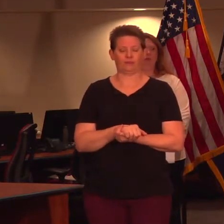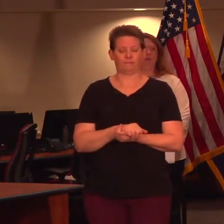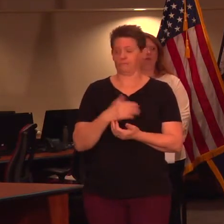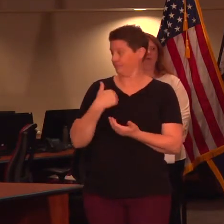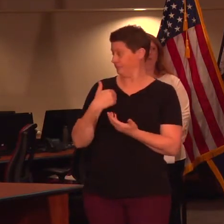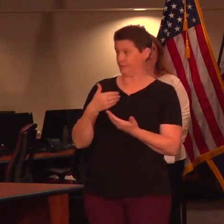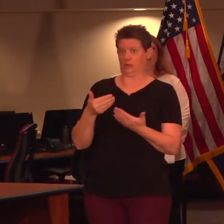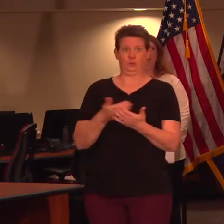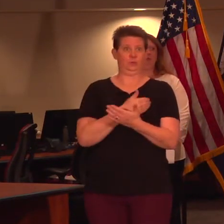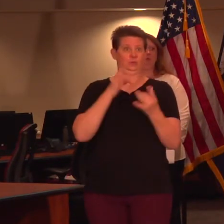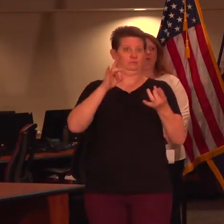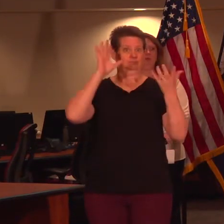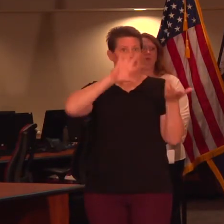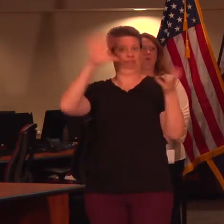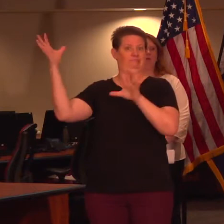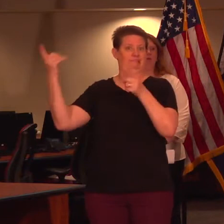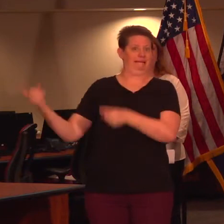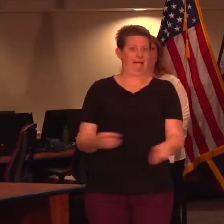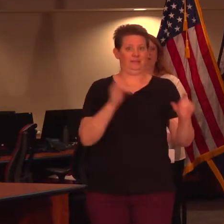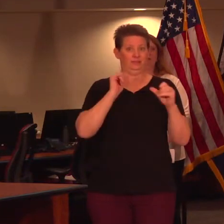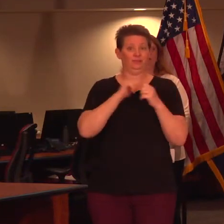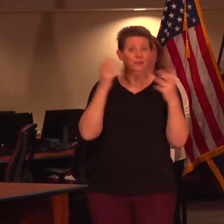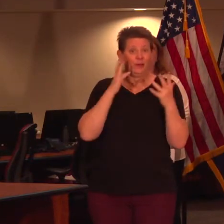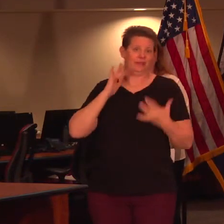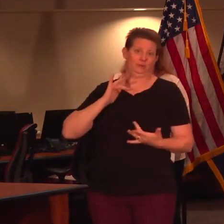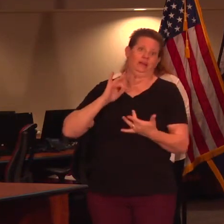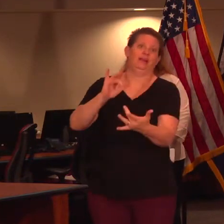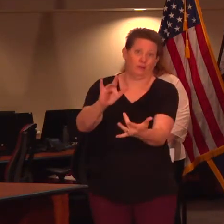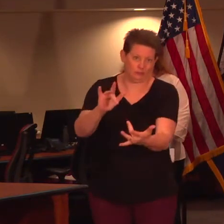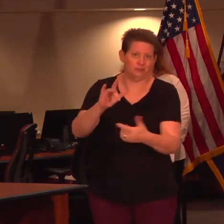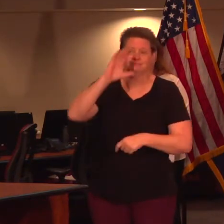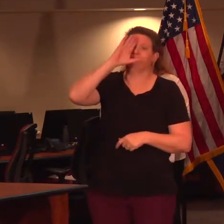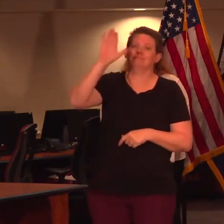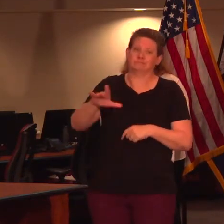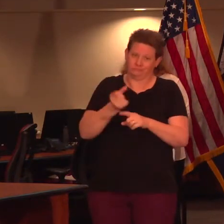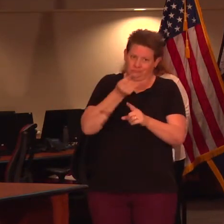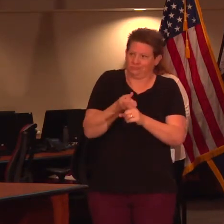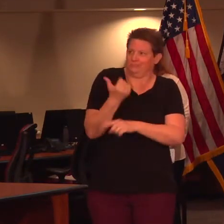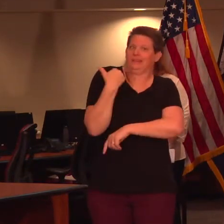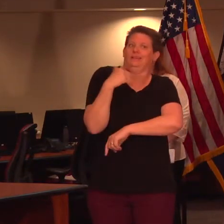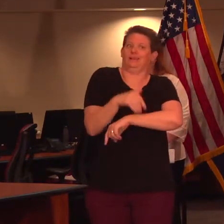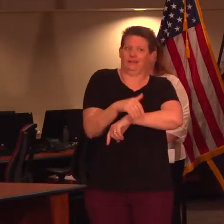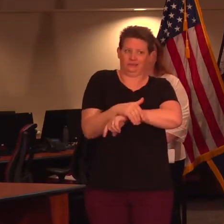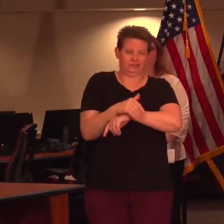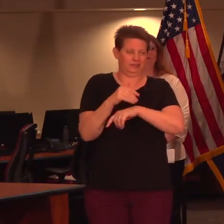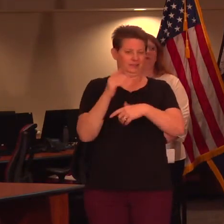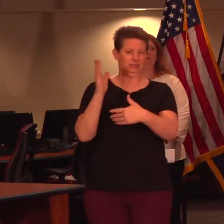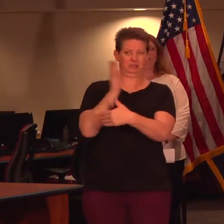new disaster on our hands now, of course, with the tornado. As you know, it came through last night. It varied in time